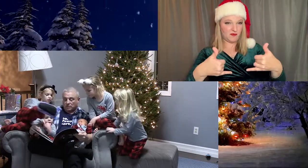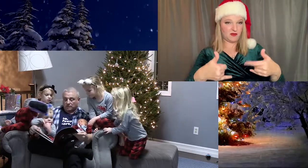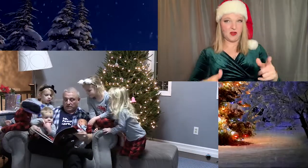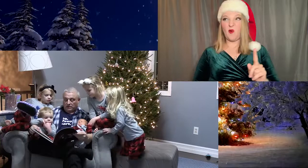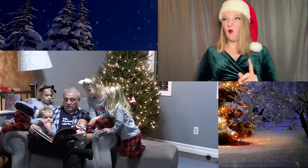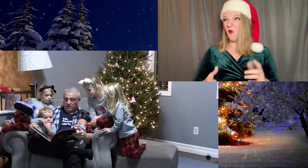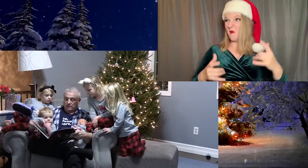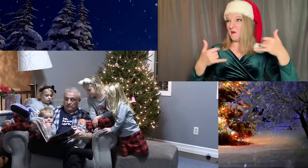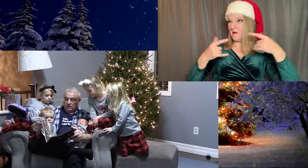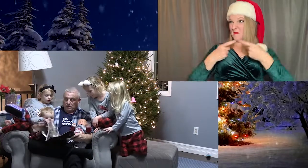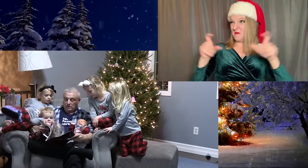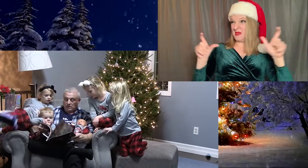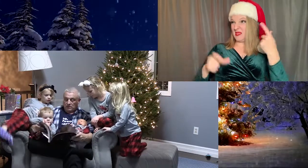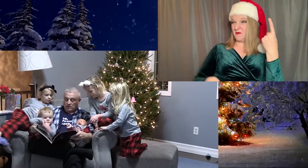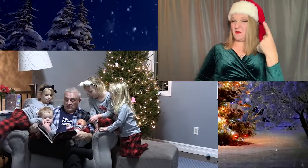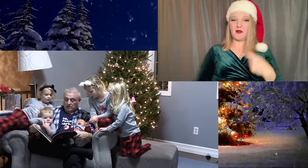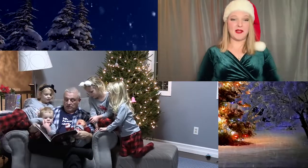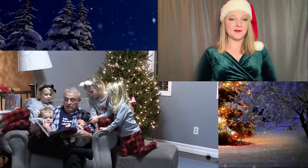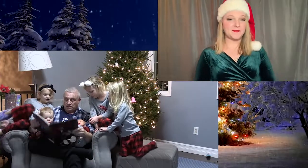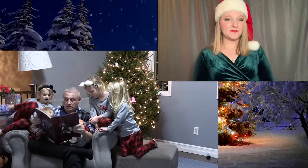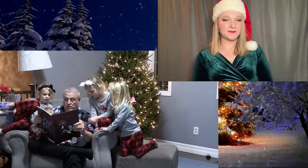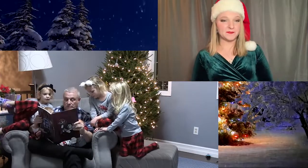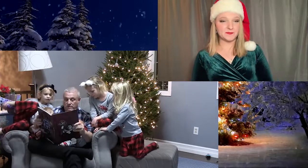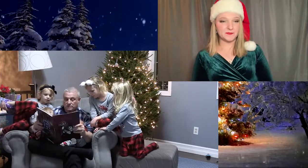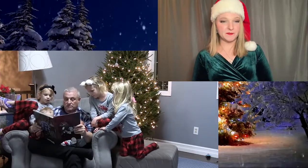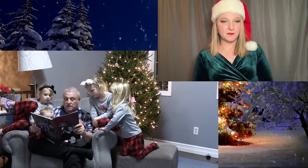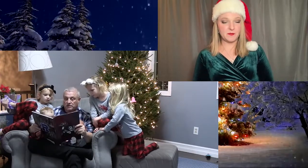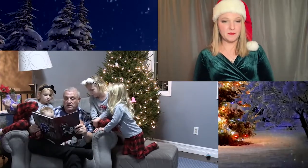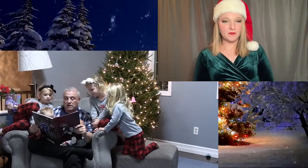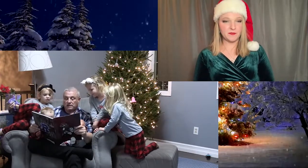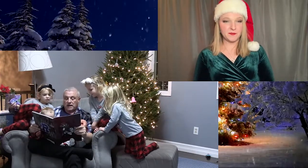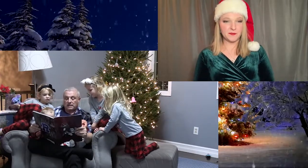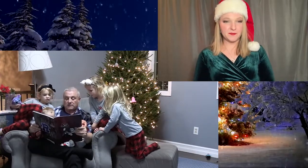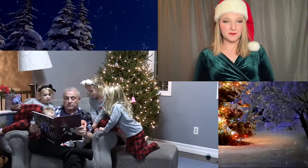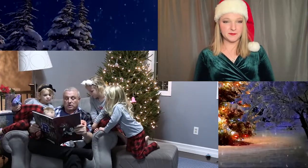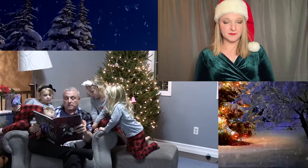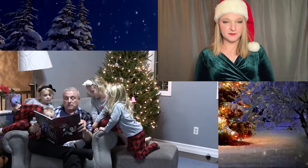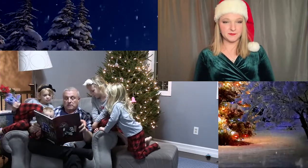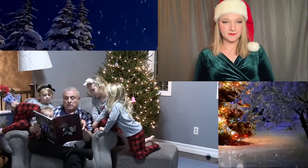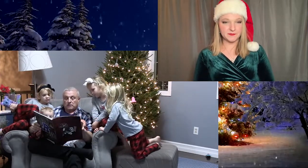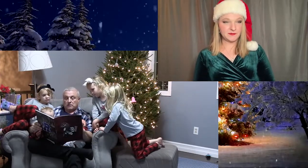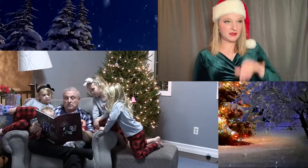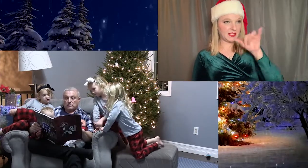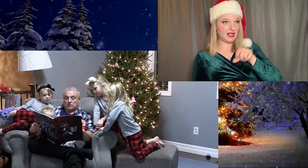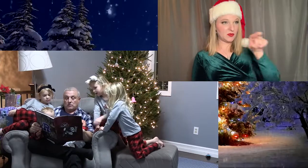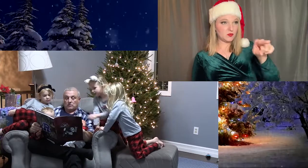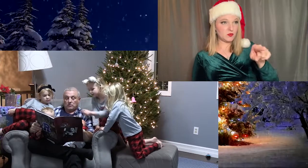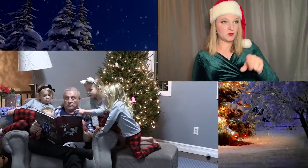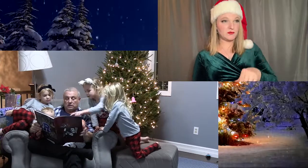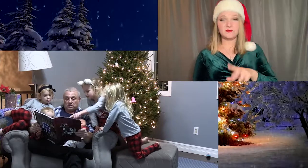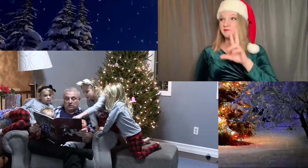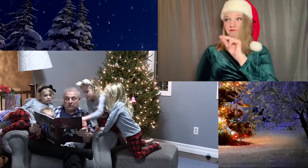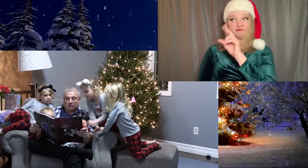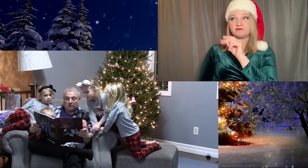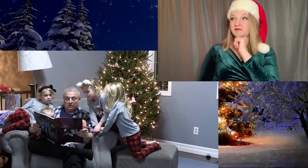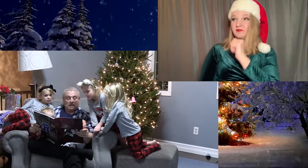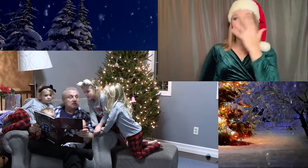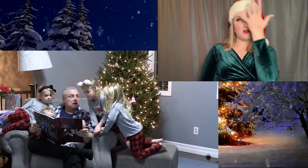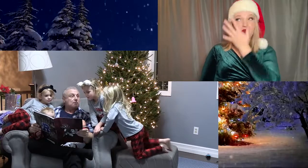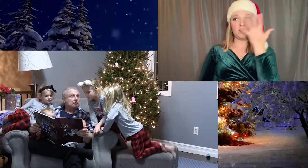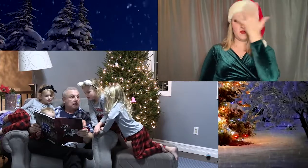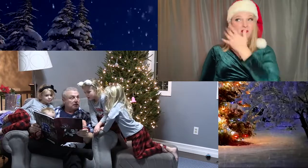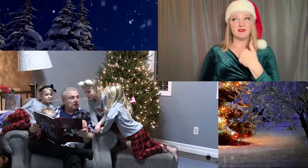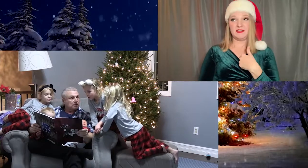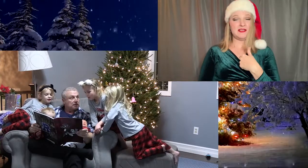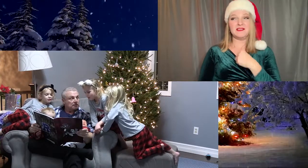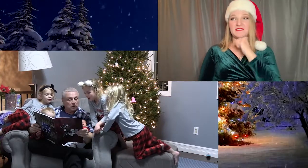That's the trophy, okay? And then here's some more pictures, and there, that is what... That's you. That's